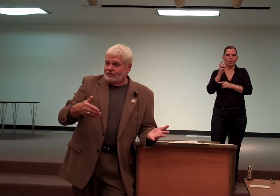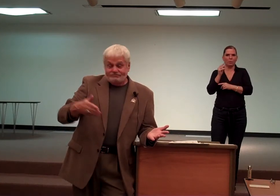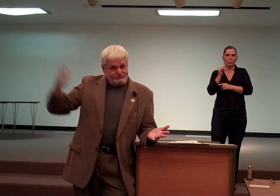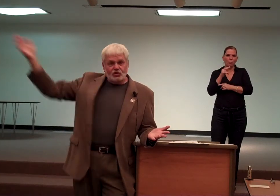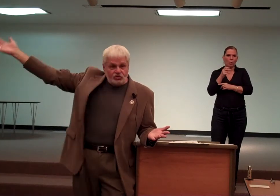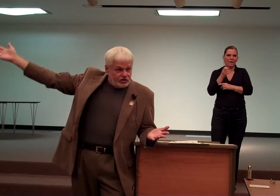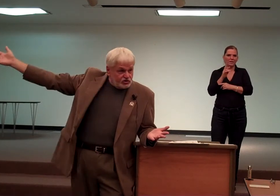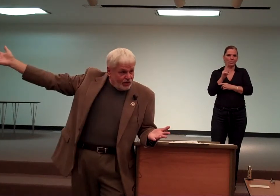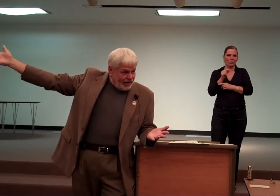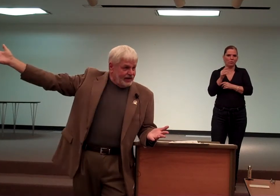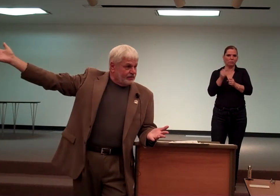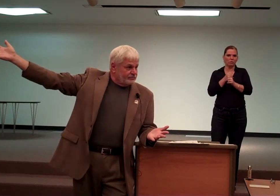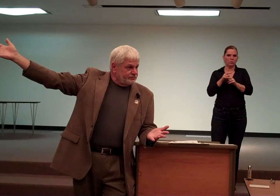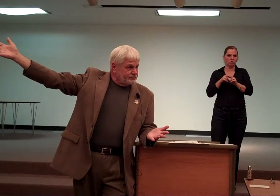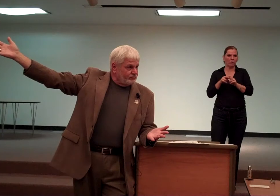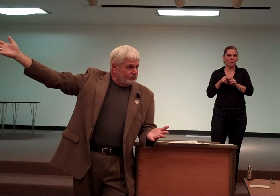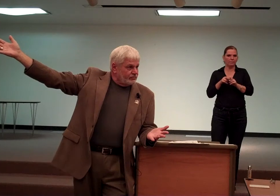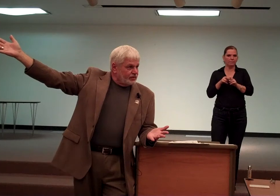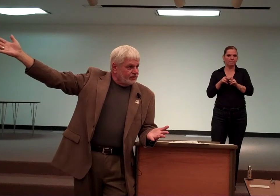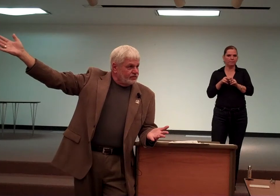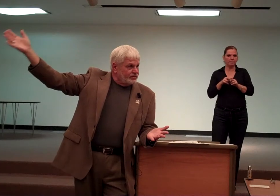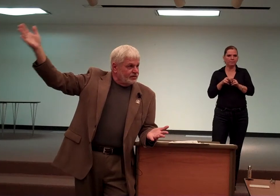Waynesburg, you took a train.